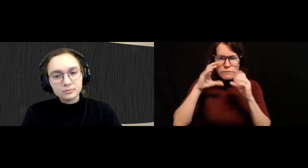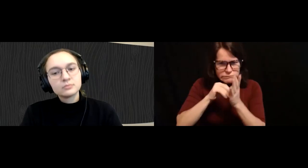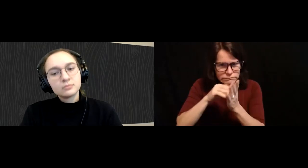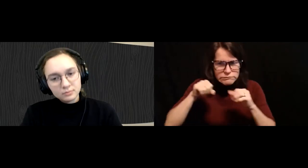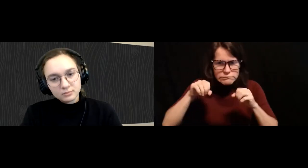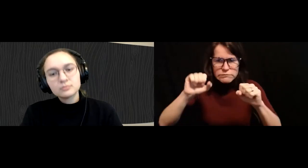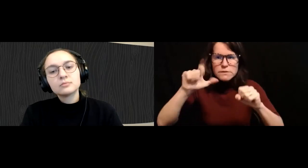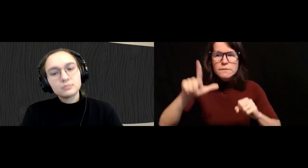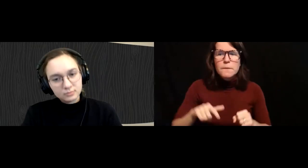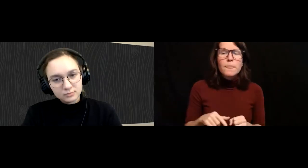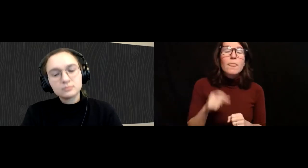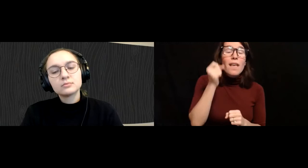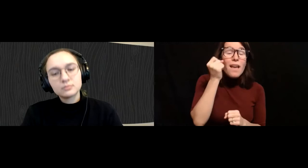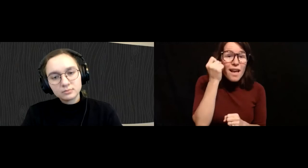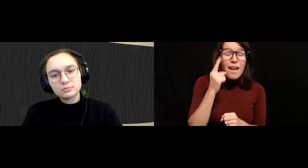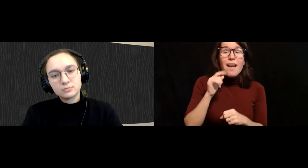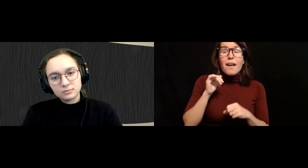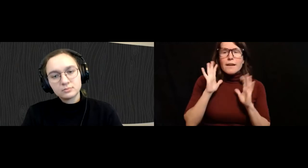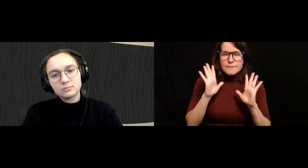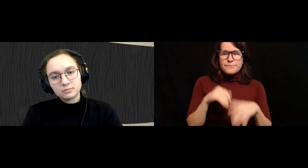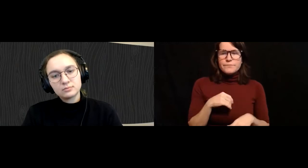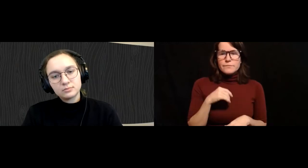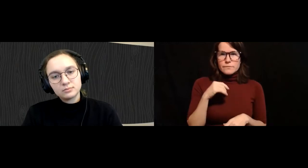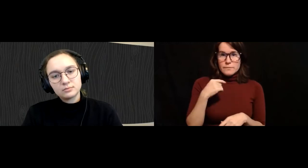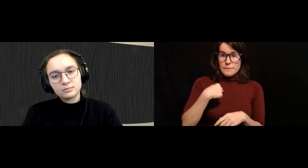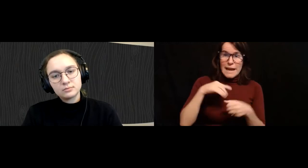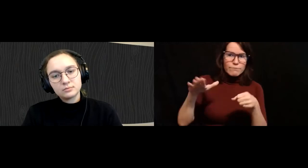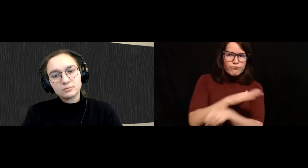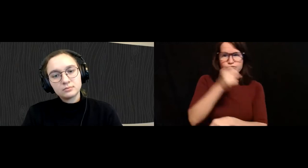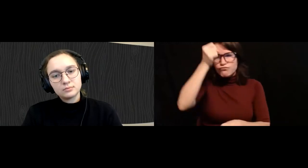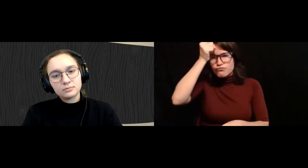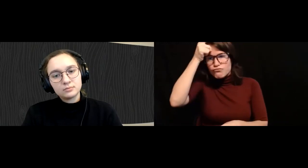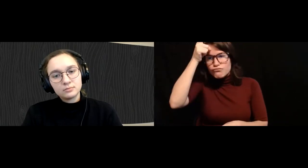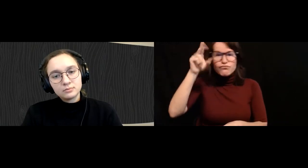me into a deaf program and I learned sign language.